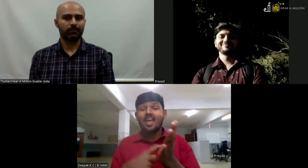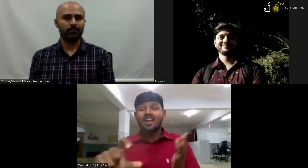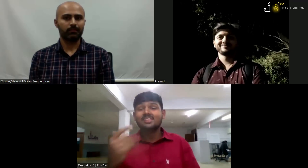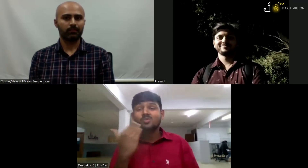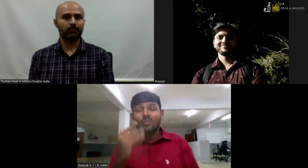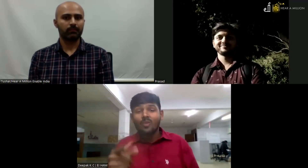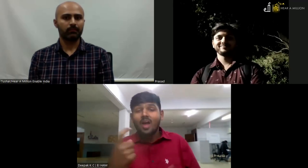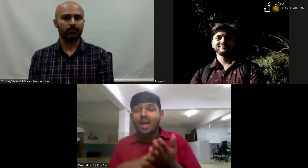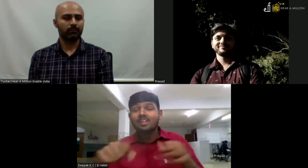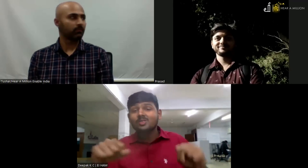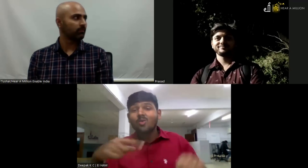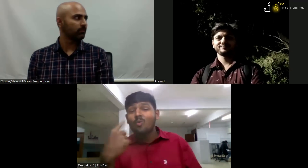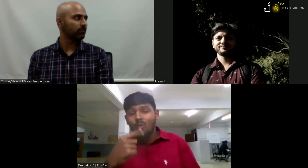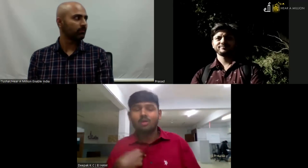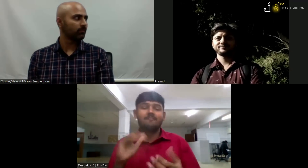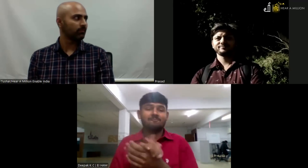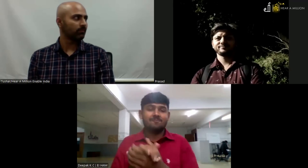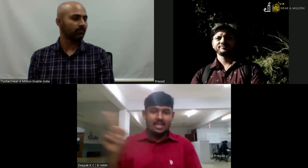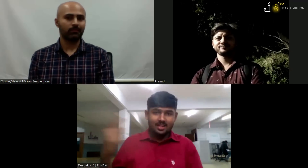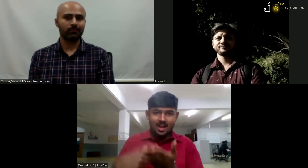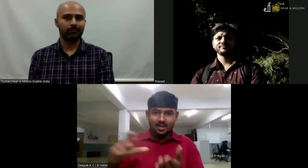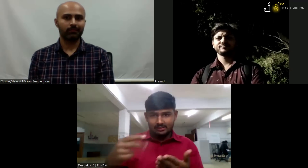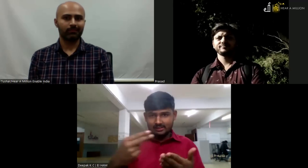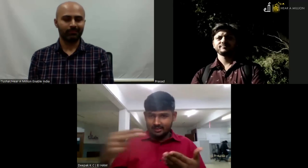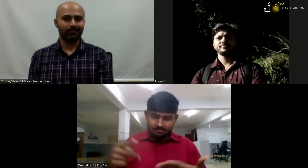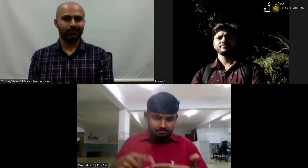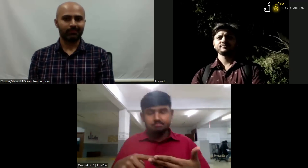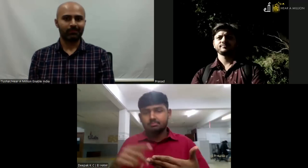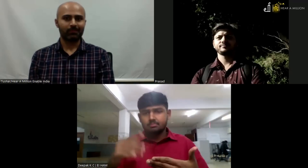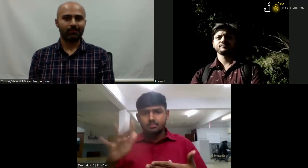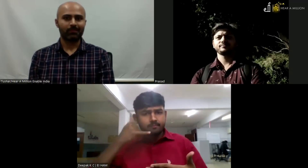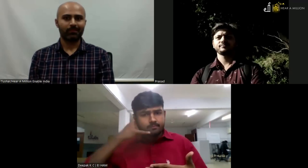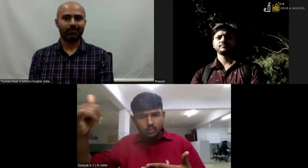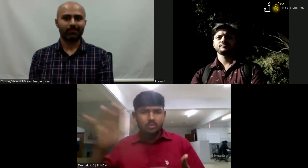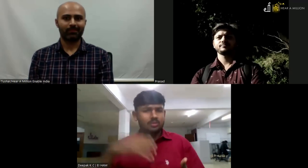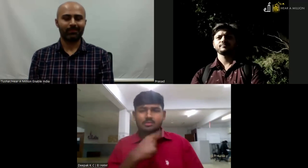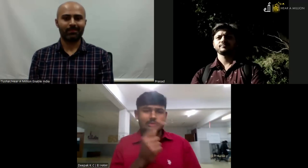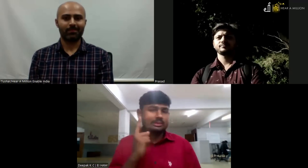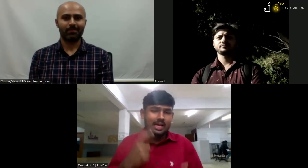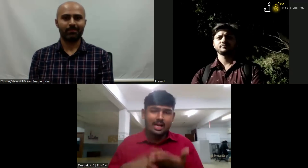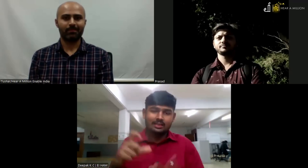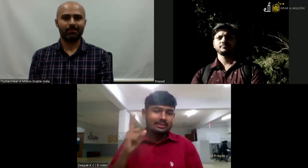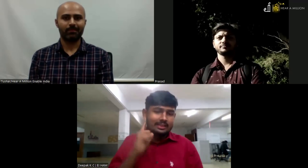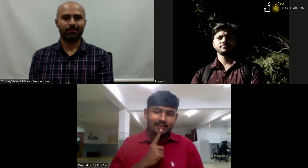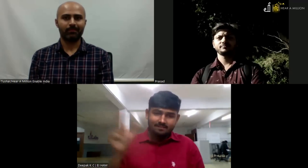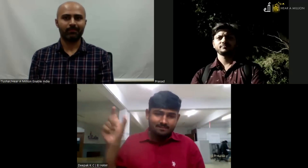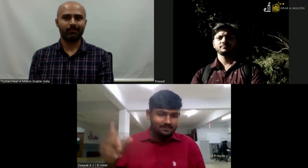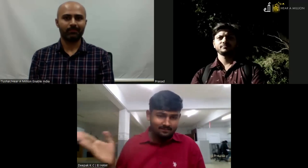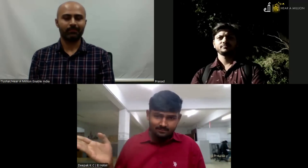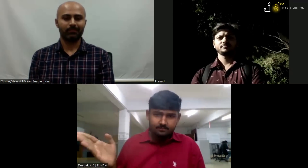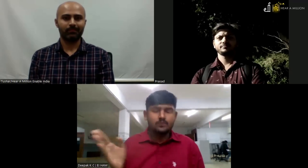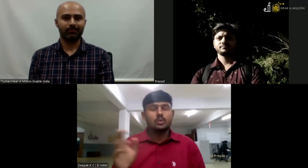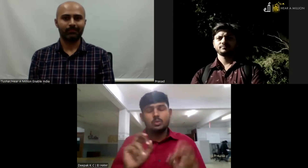I got the license on that day. Now the bikers, where was that license? So